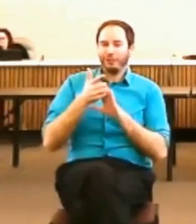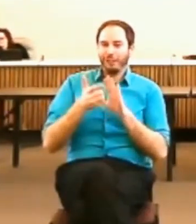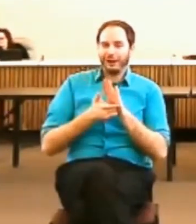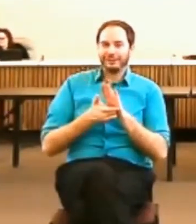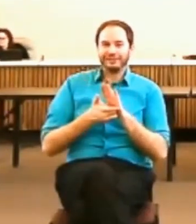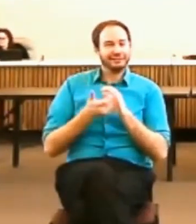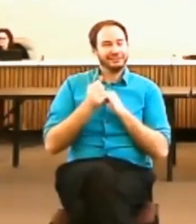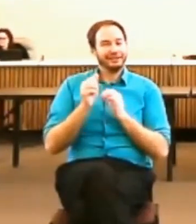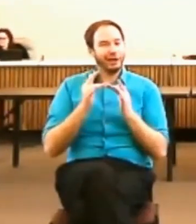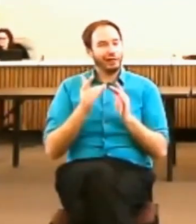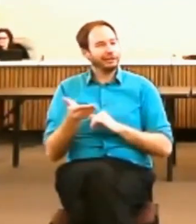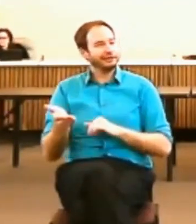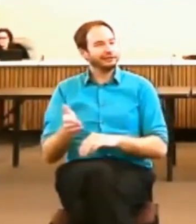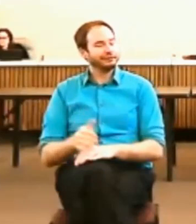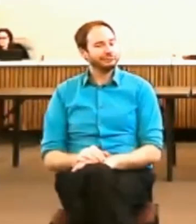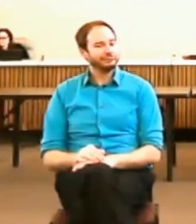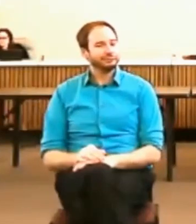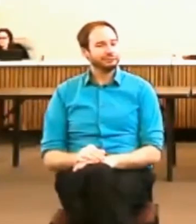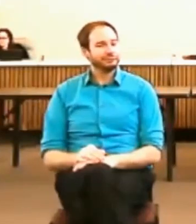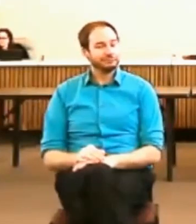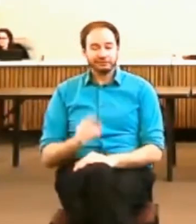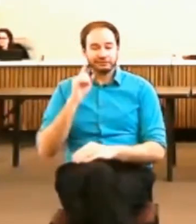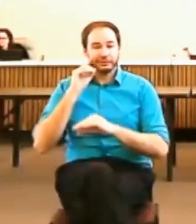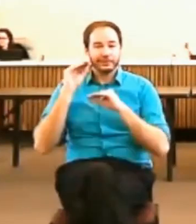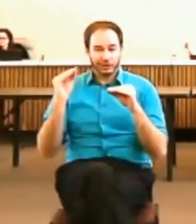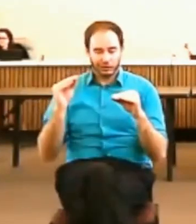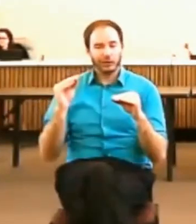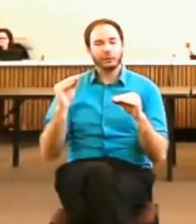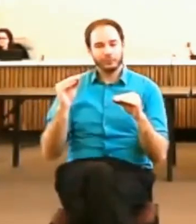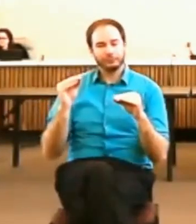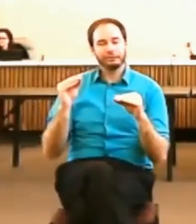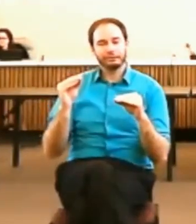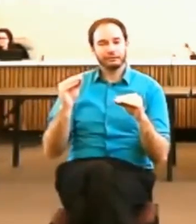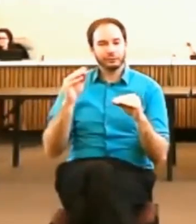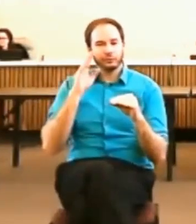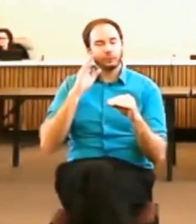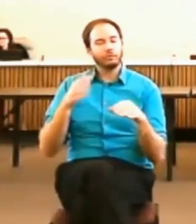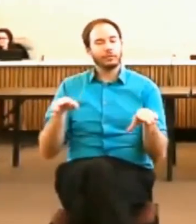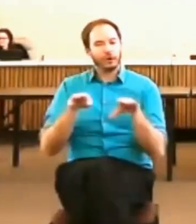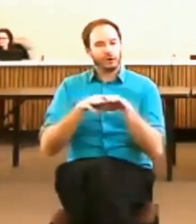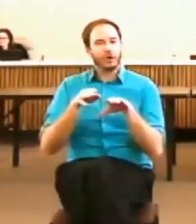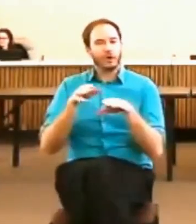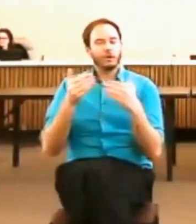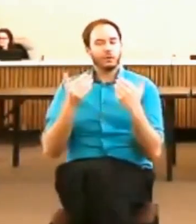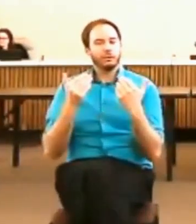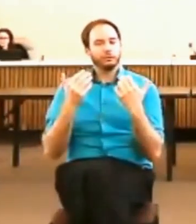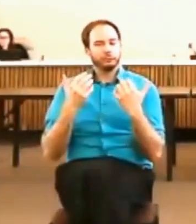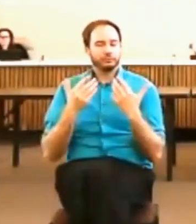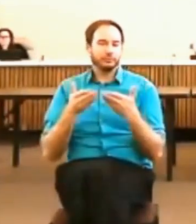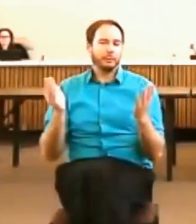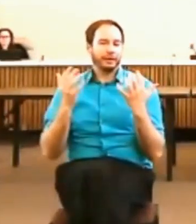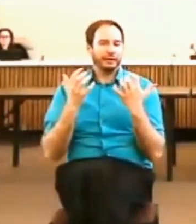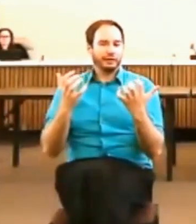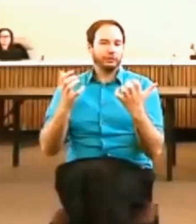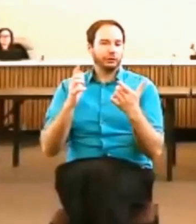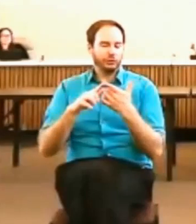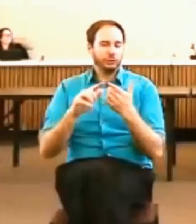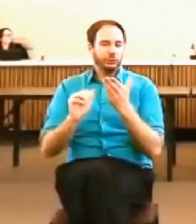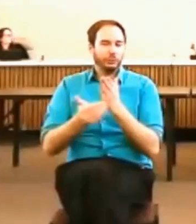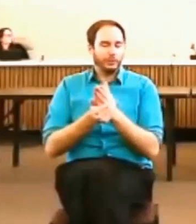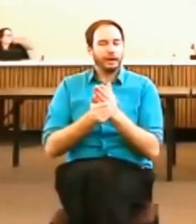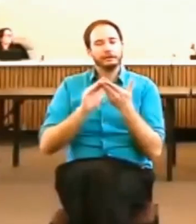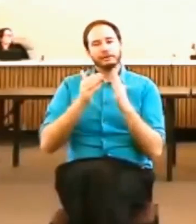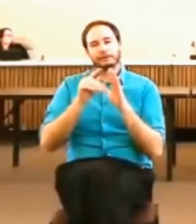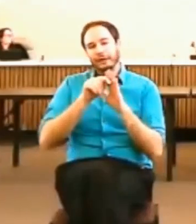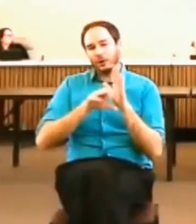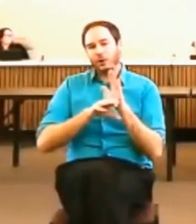to go together very well. And this is due to the fact that millions of years ago they actually met in this